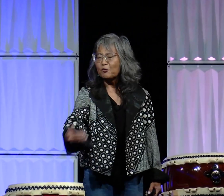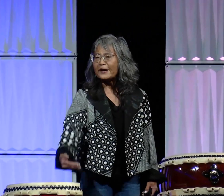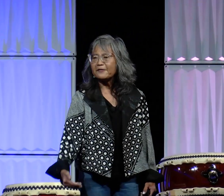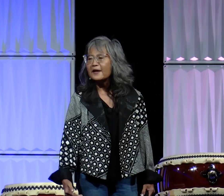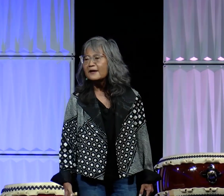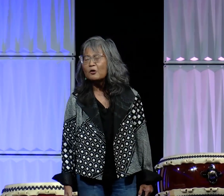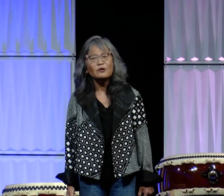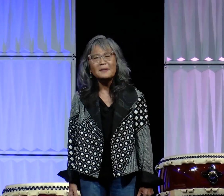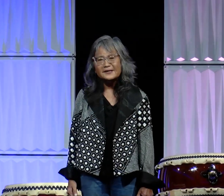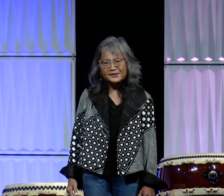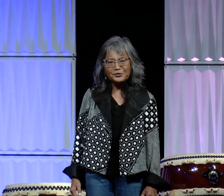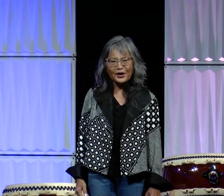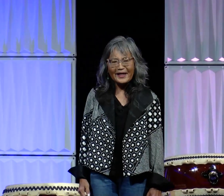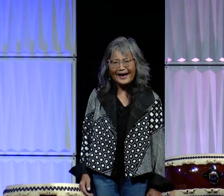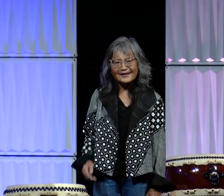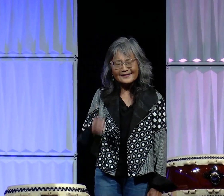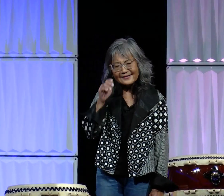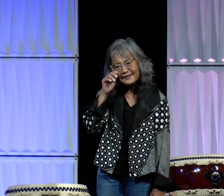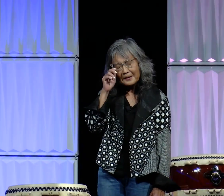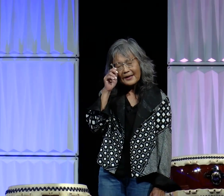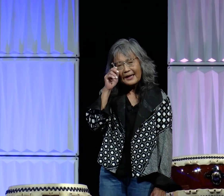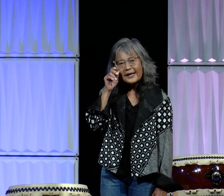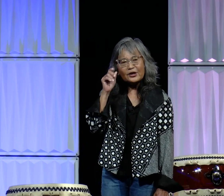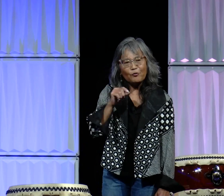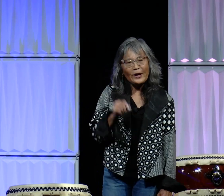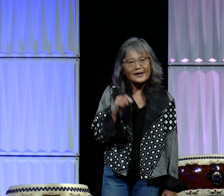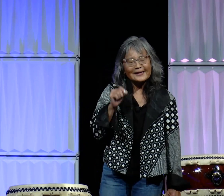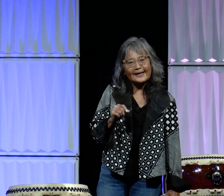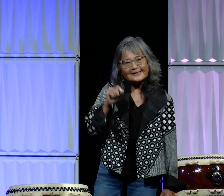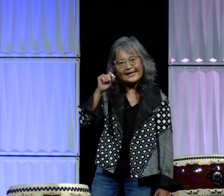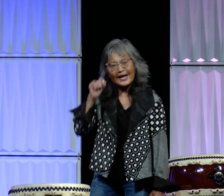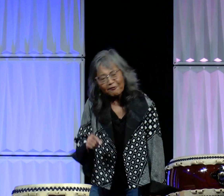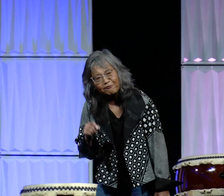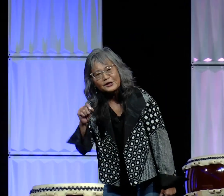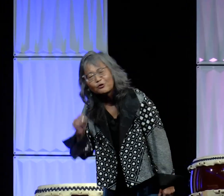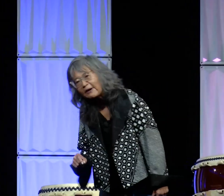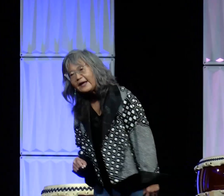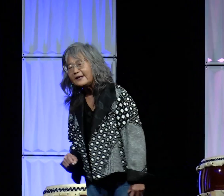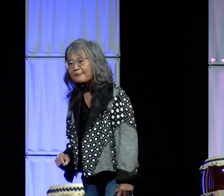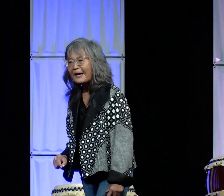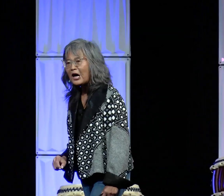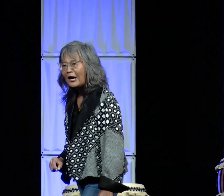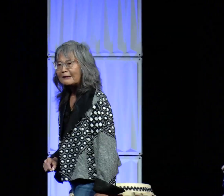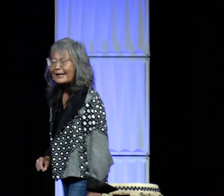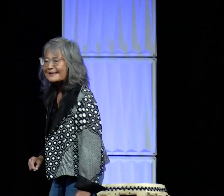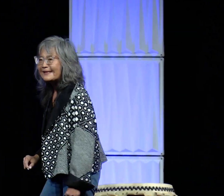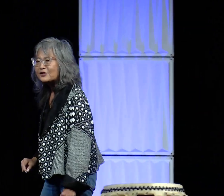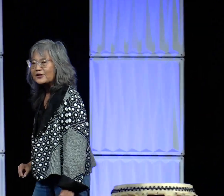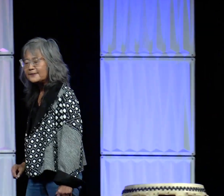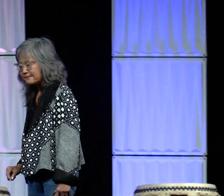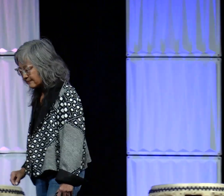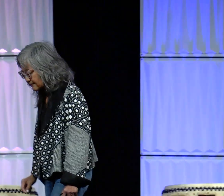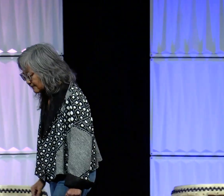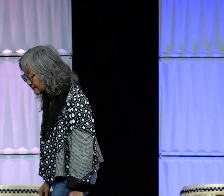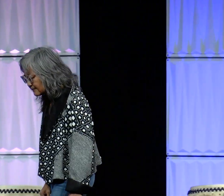is the right thing? Who am I to do all that? It went against every grain in my